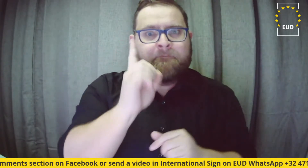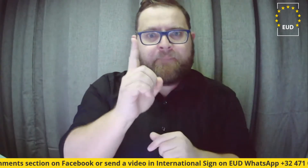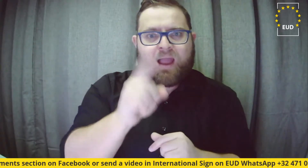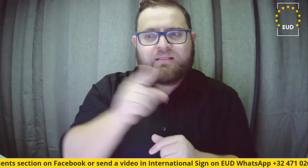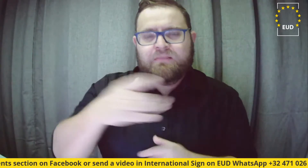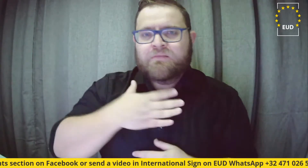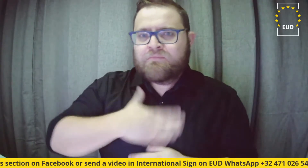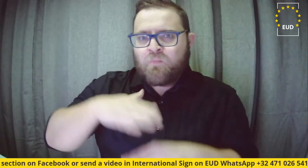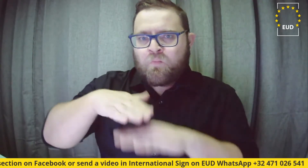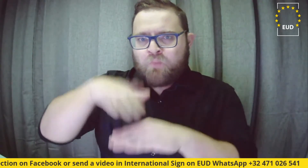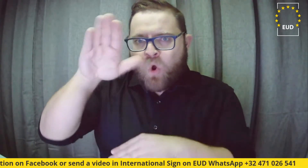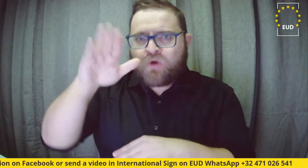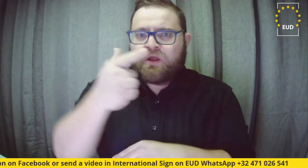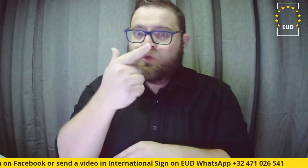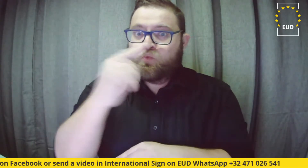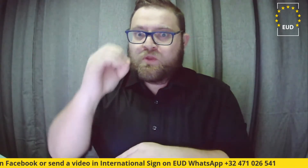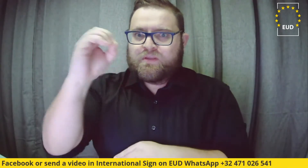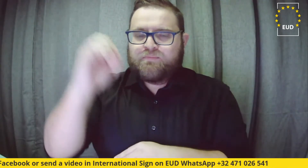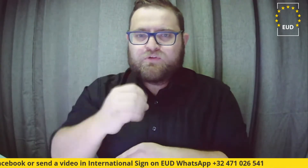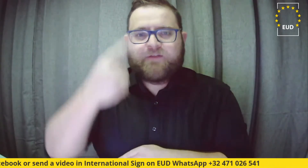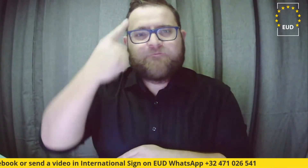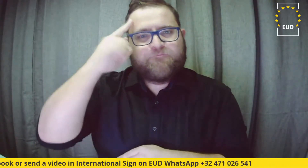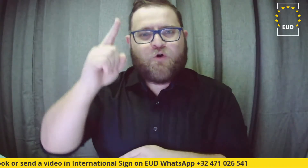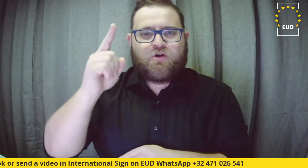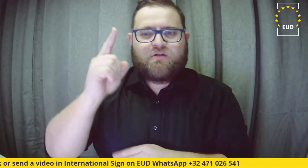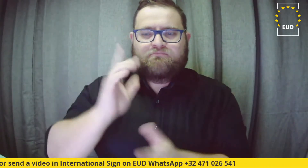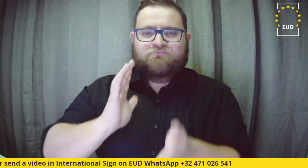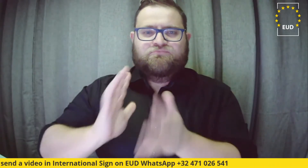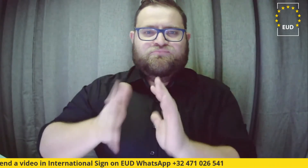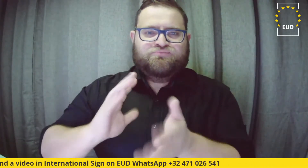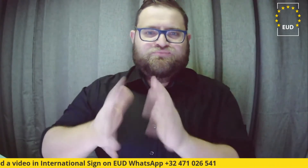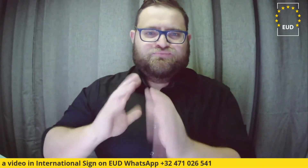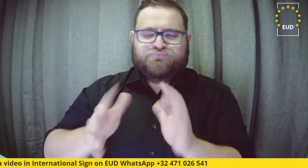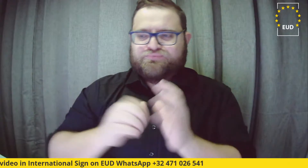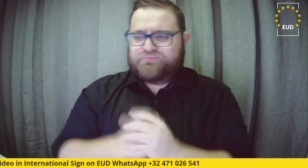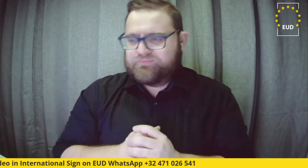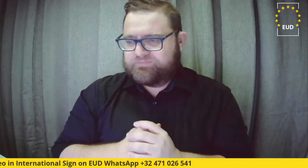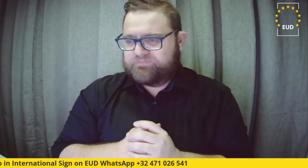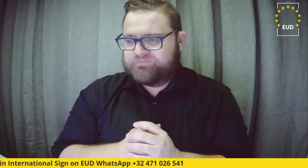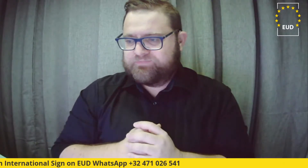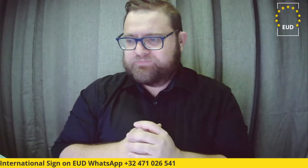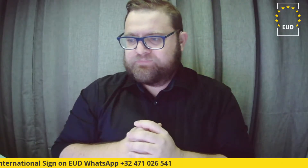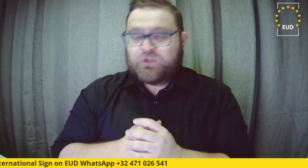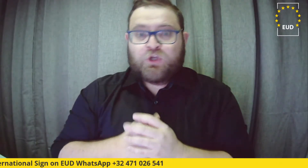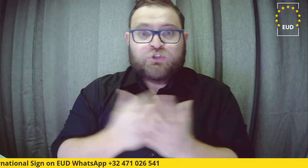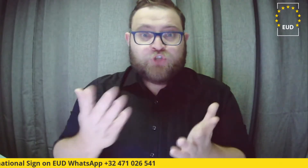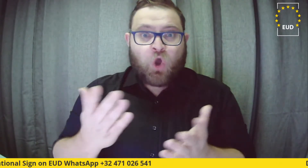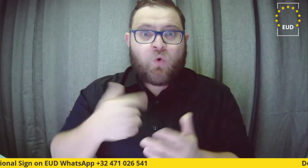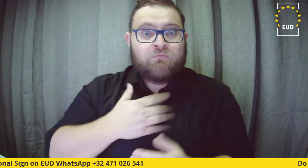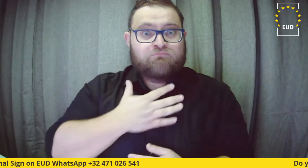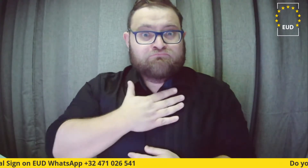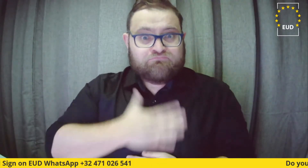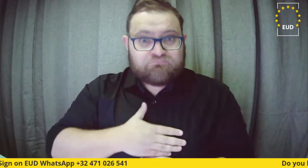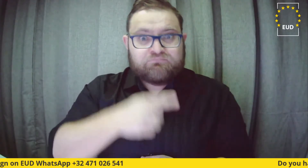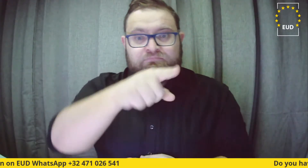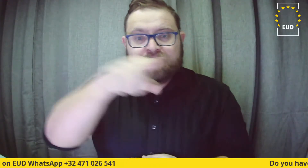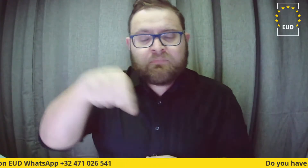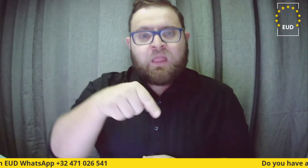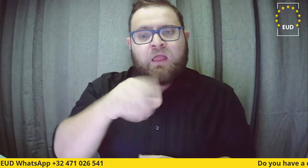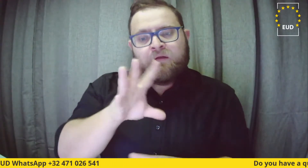There are some countries that legislate for 100% subtitles. I would like to see on top of that at least 20% of all programs to be